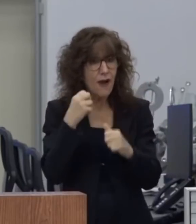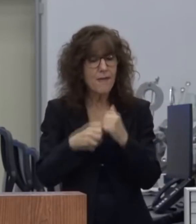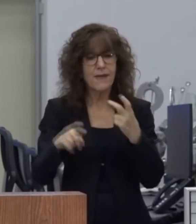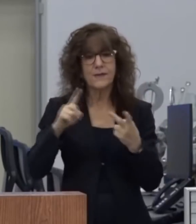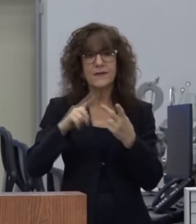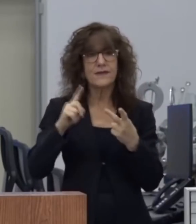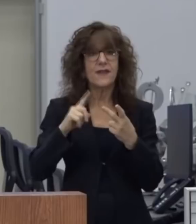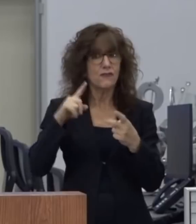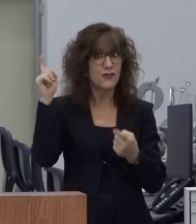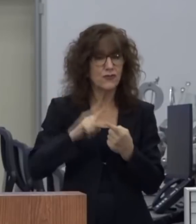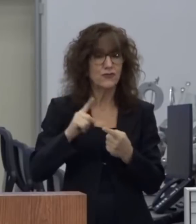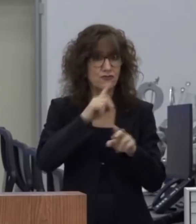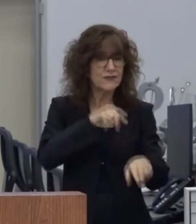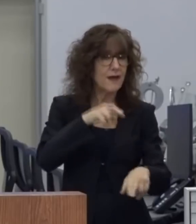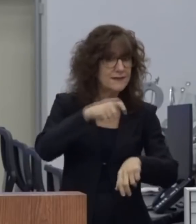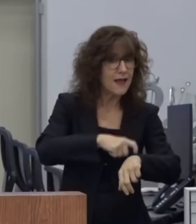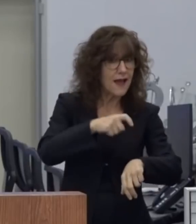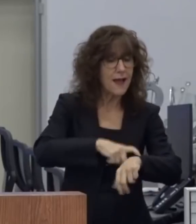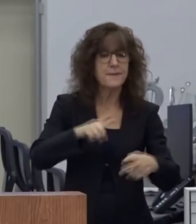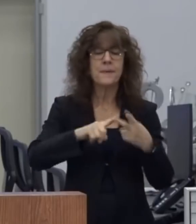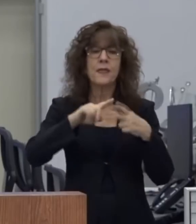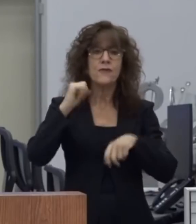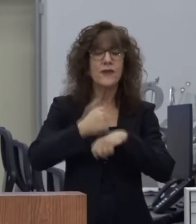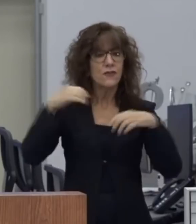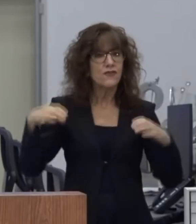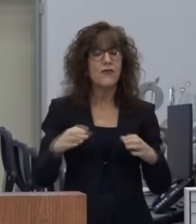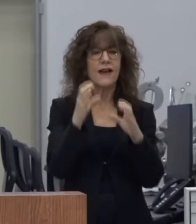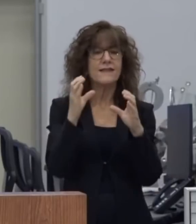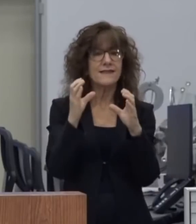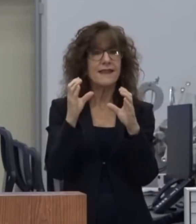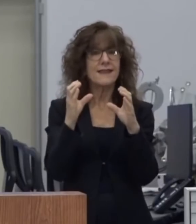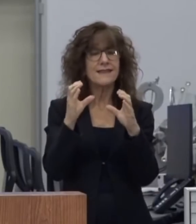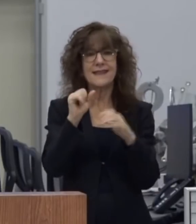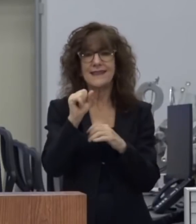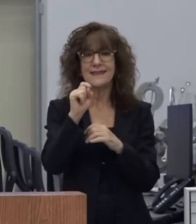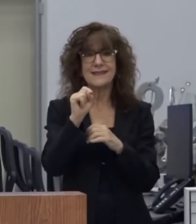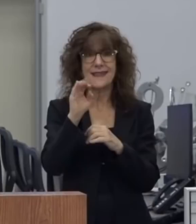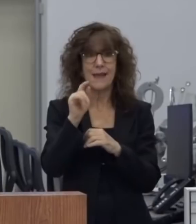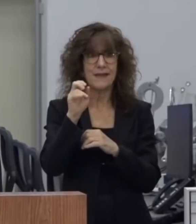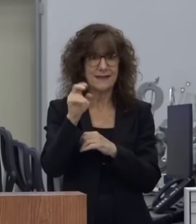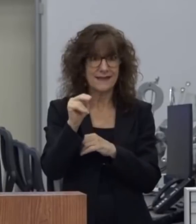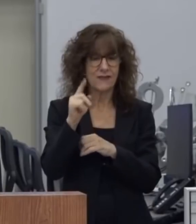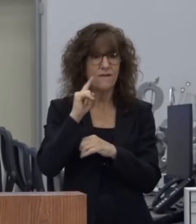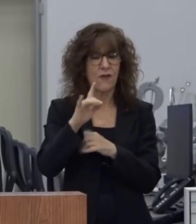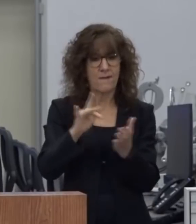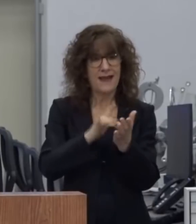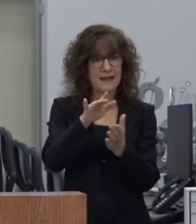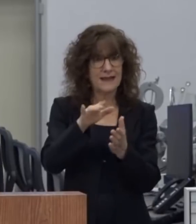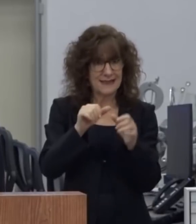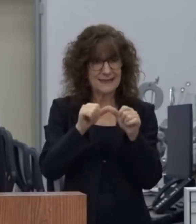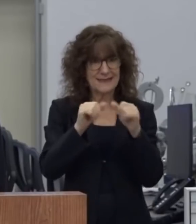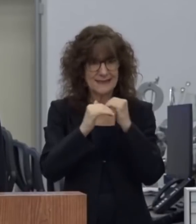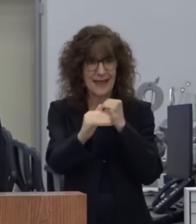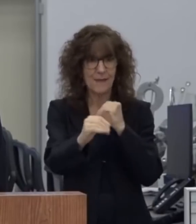reducing response times. We will also create a crisis receiving and stabilization center where medically stable individuals can